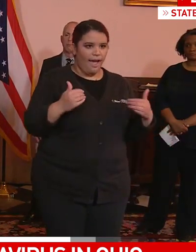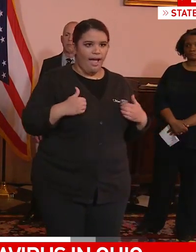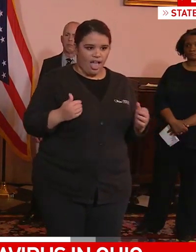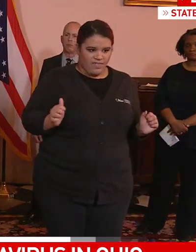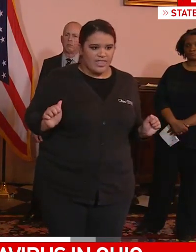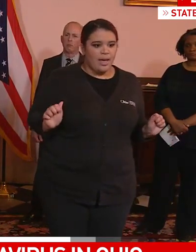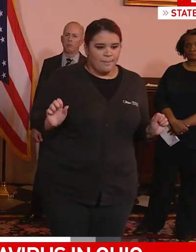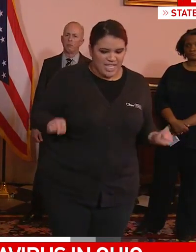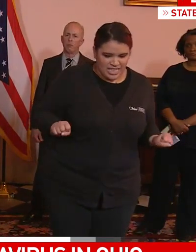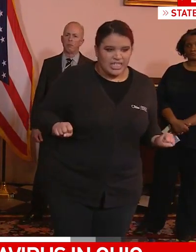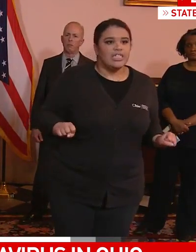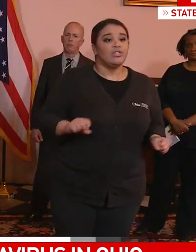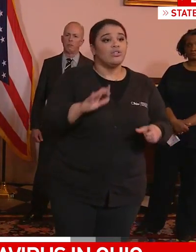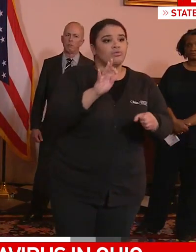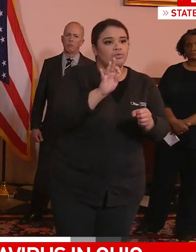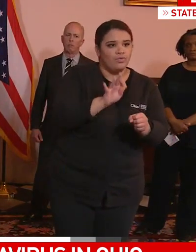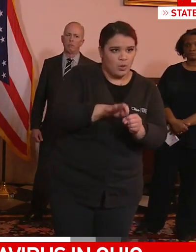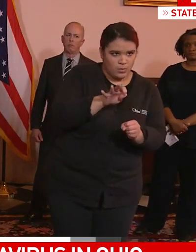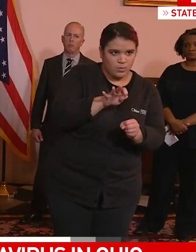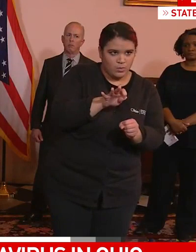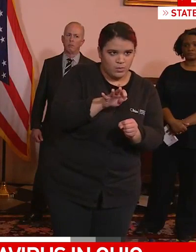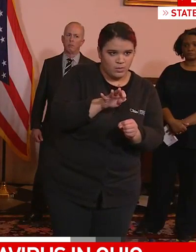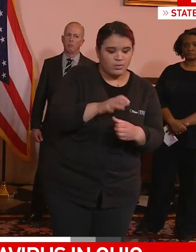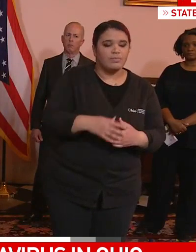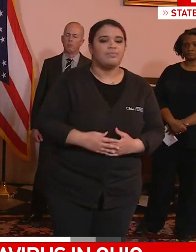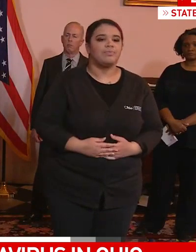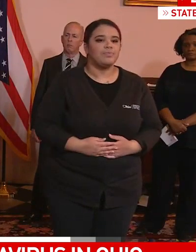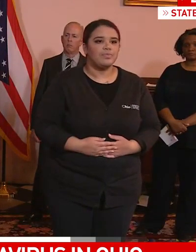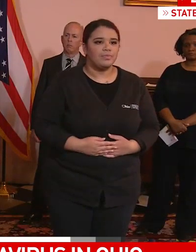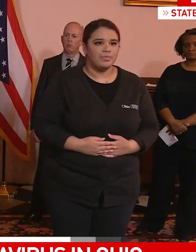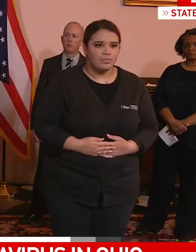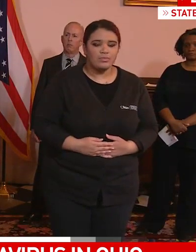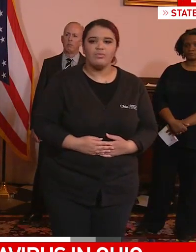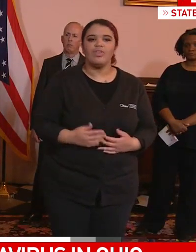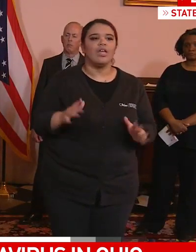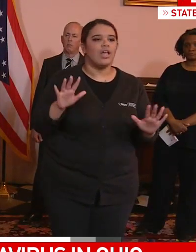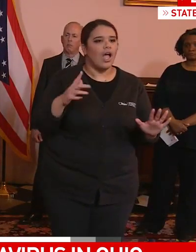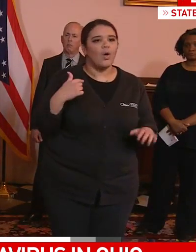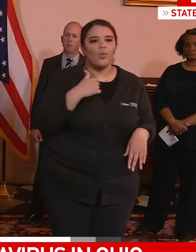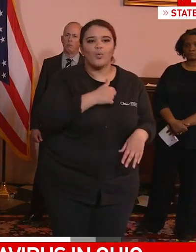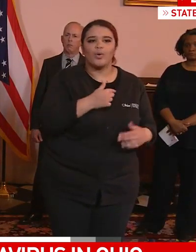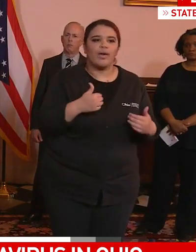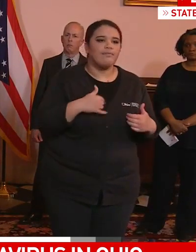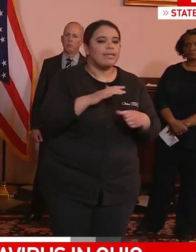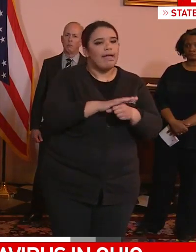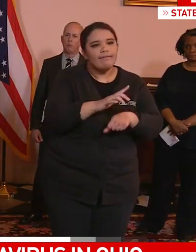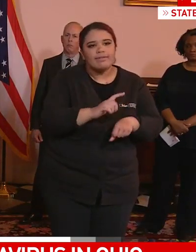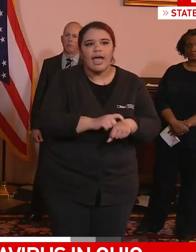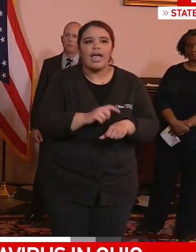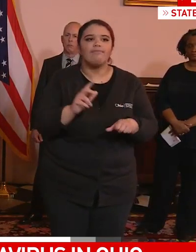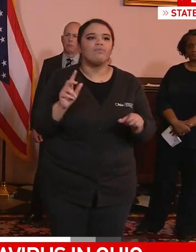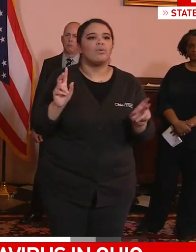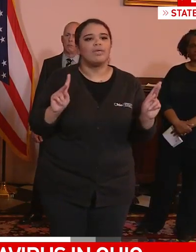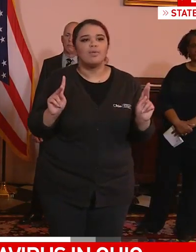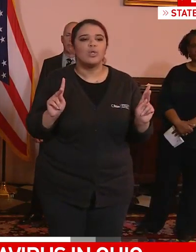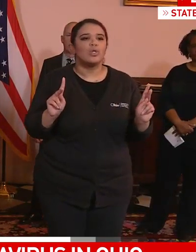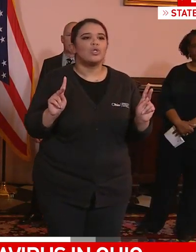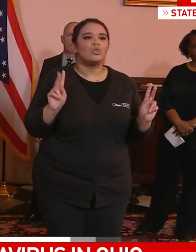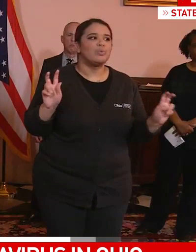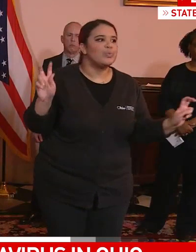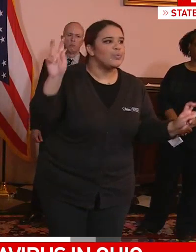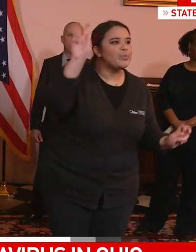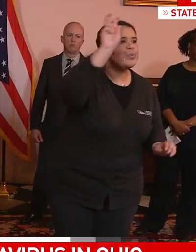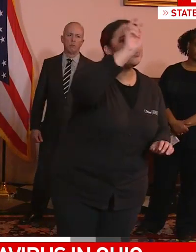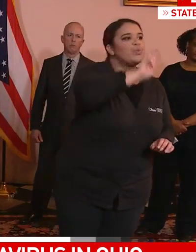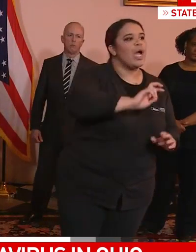primary, and we're going to have ample time for people to campaign for the November election. So. Governor